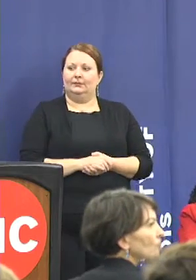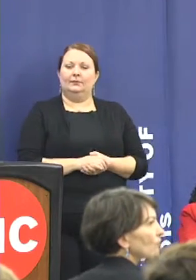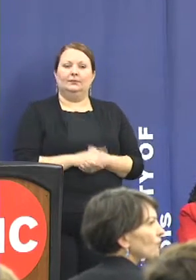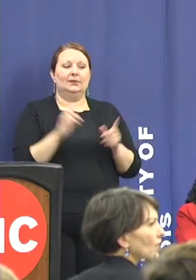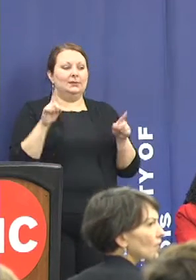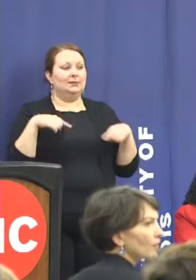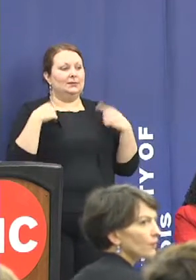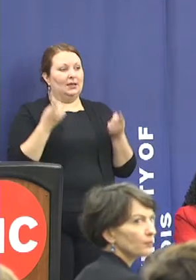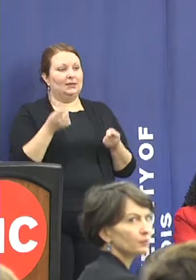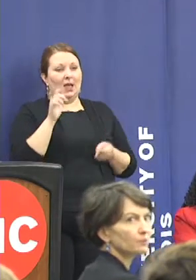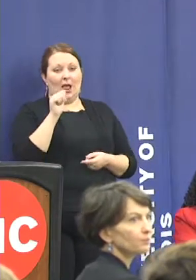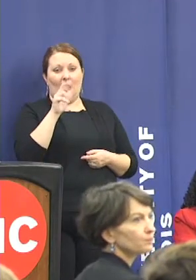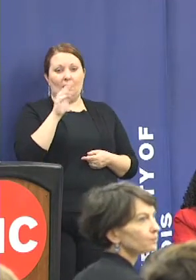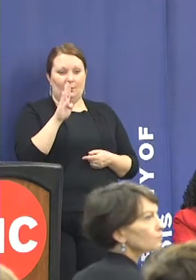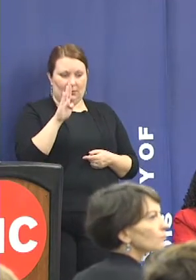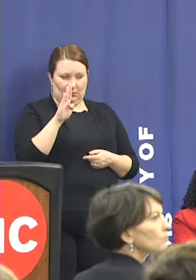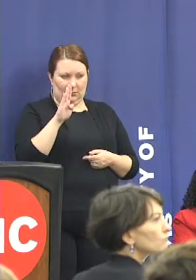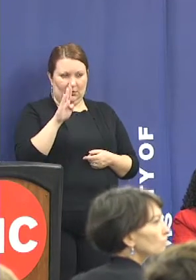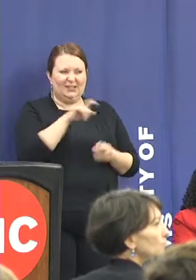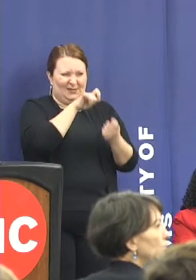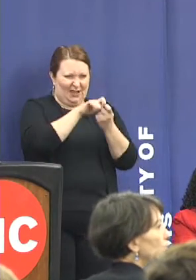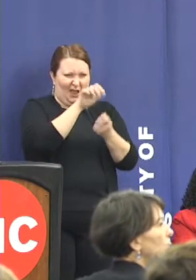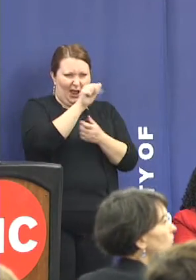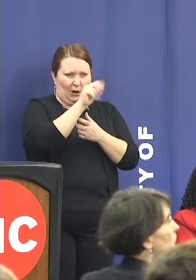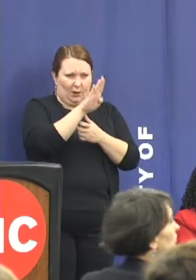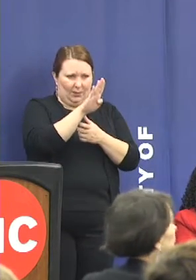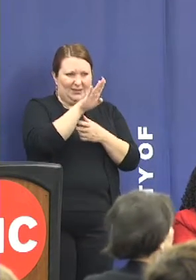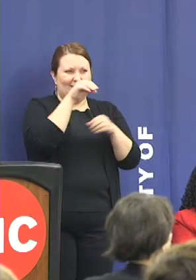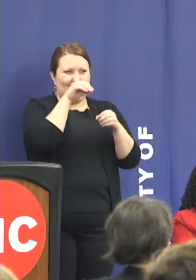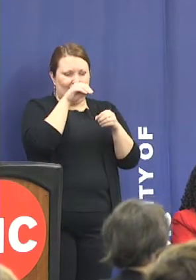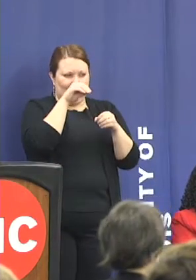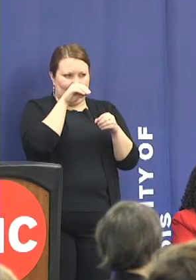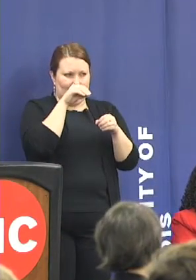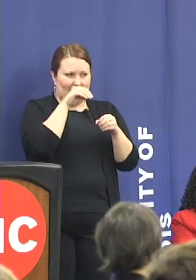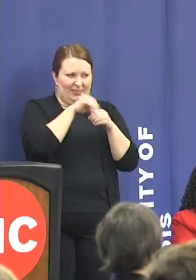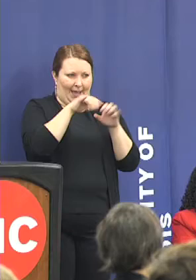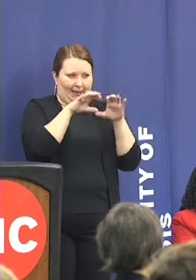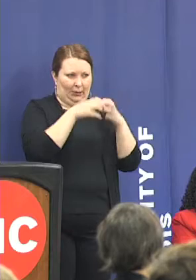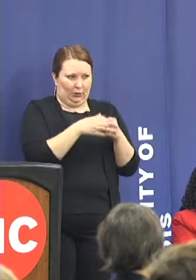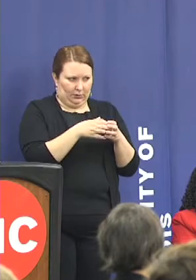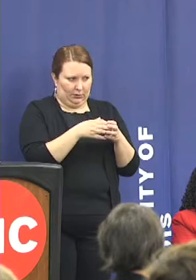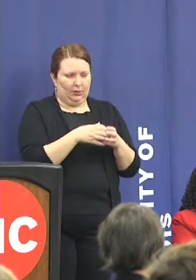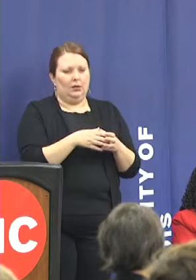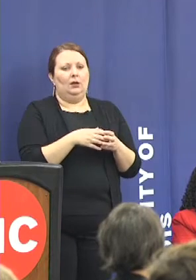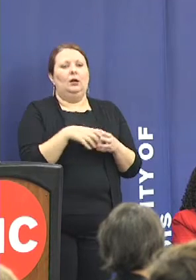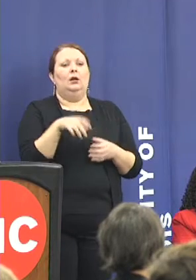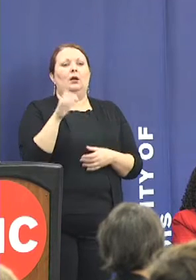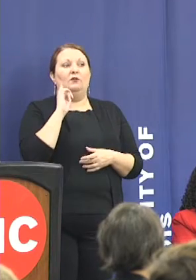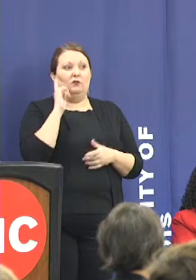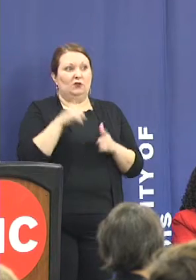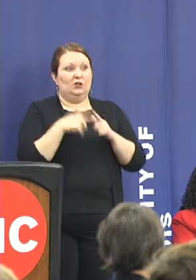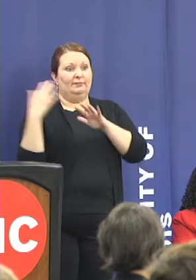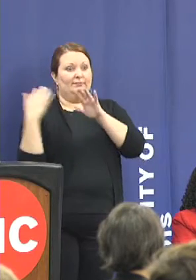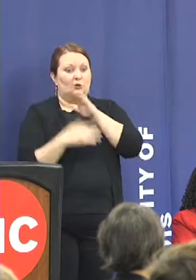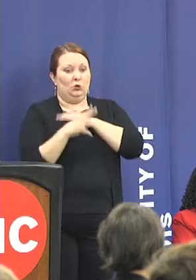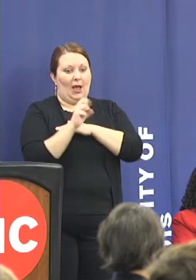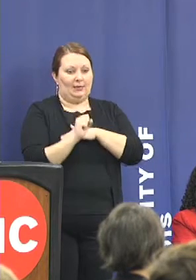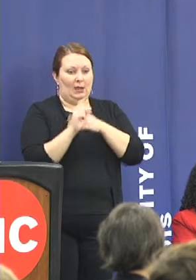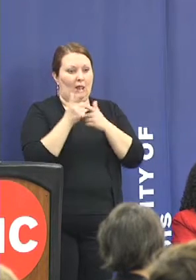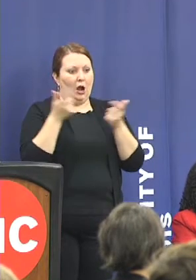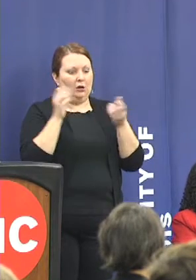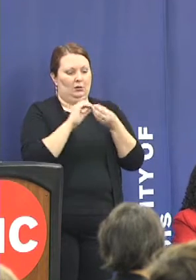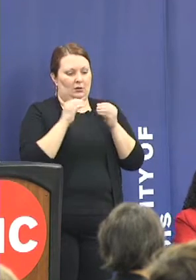Ever since Arab I'm talking specifically about Arabs within the MENA category. Ever since Arabs first immigrated to the US in